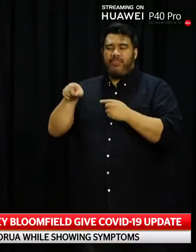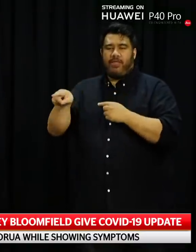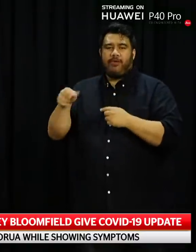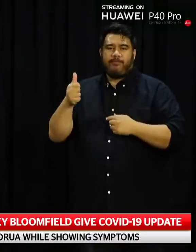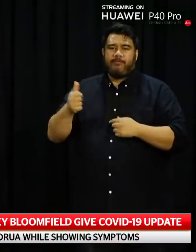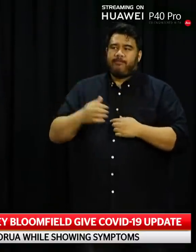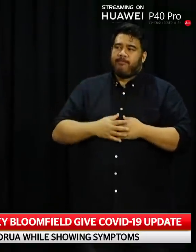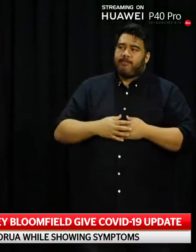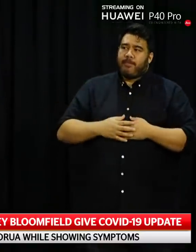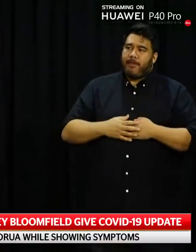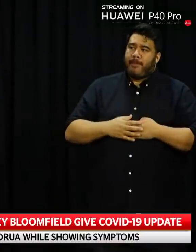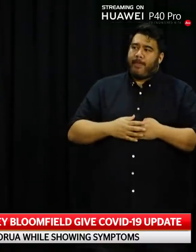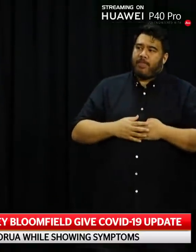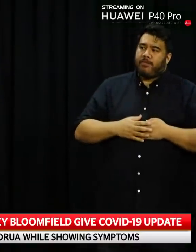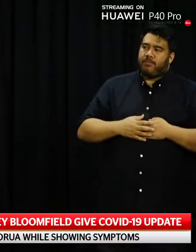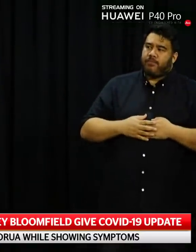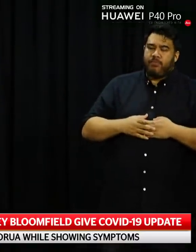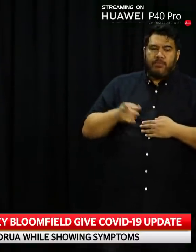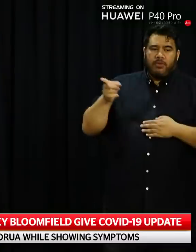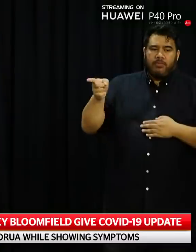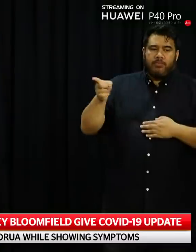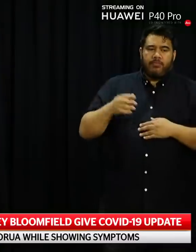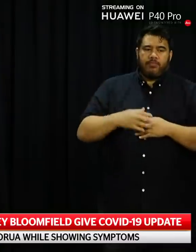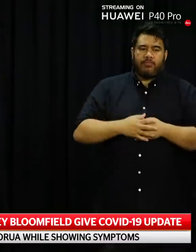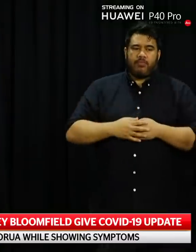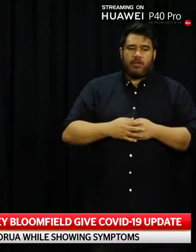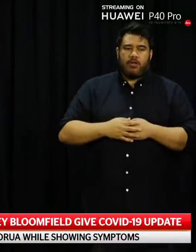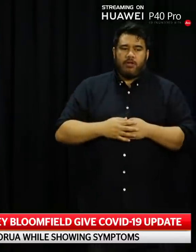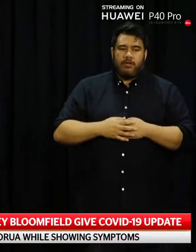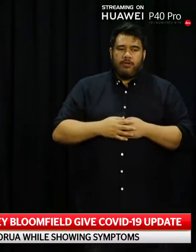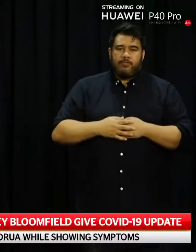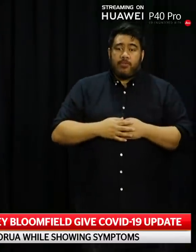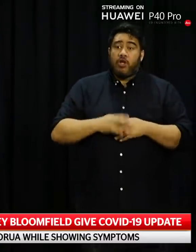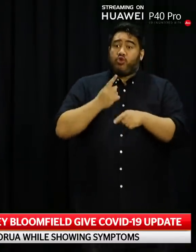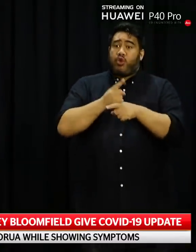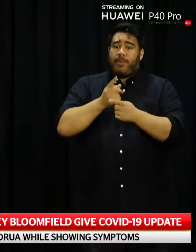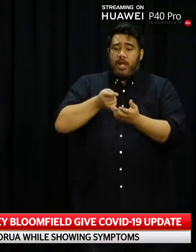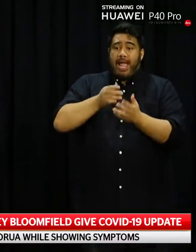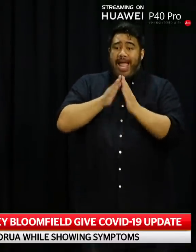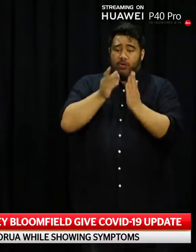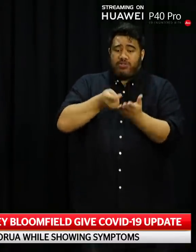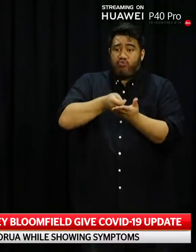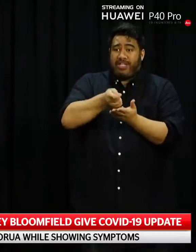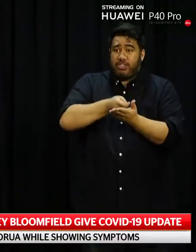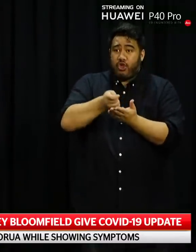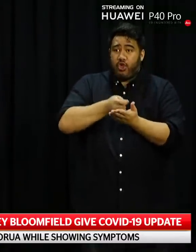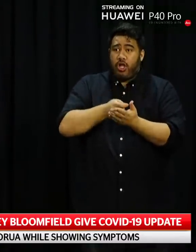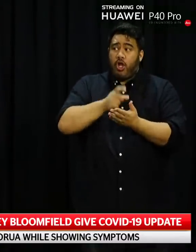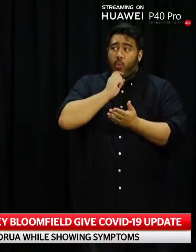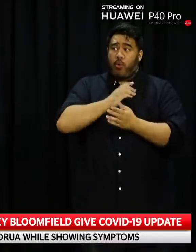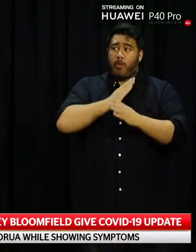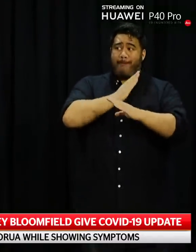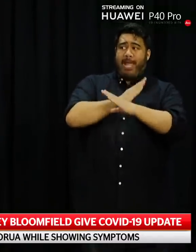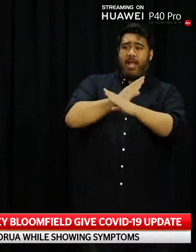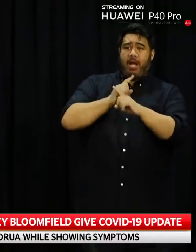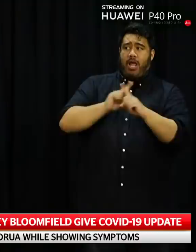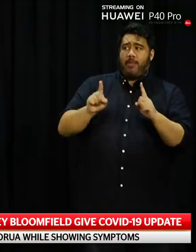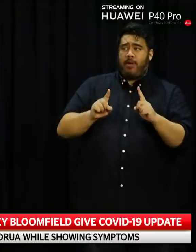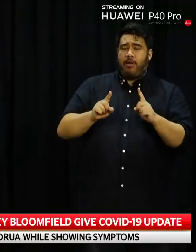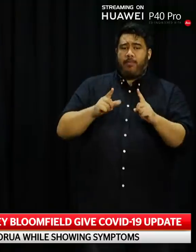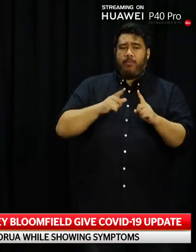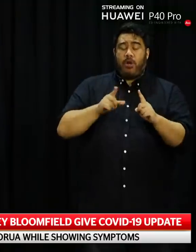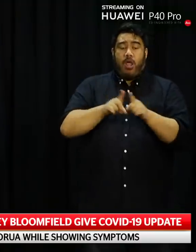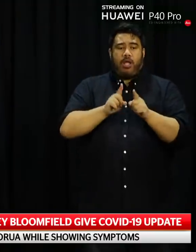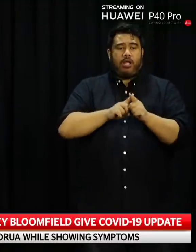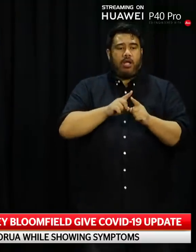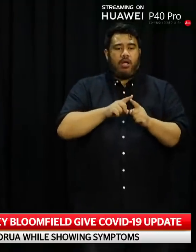also, the ban on evictions, is that also... I would need to go and... let me, please, if I may, just look at the timeframes that we had